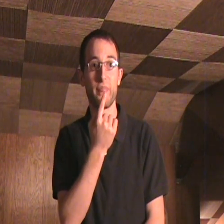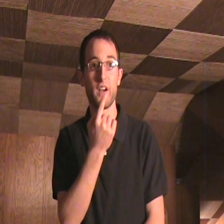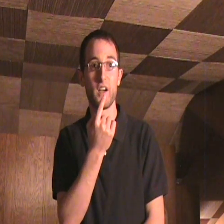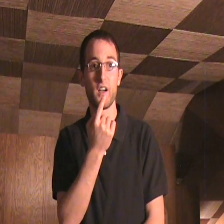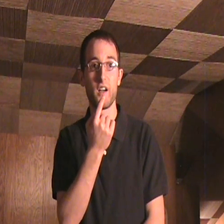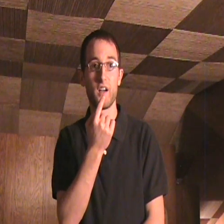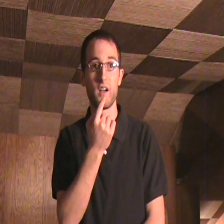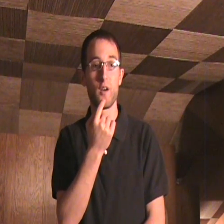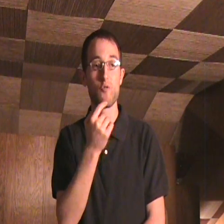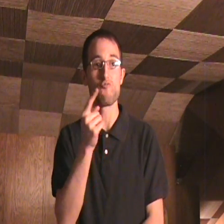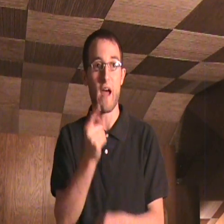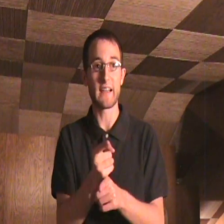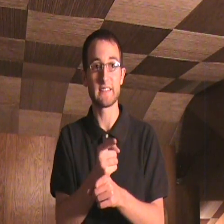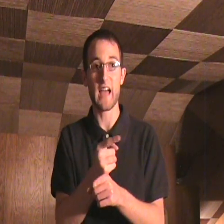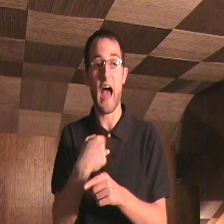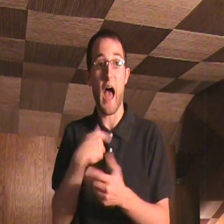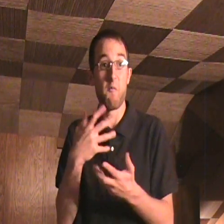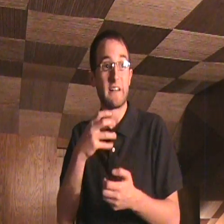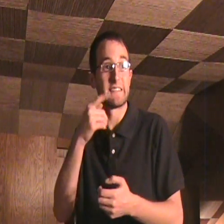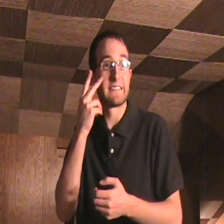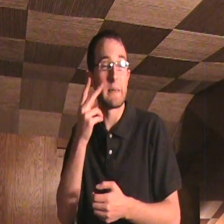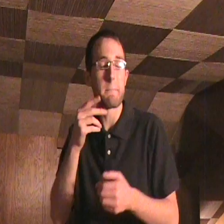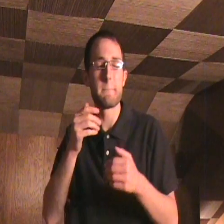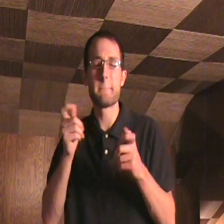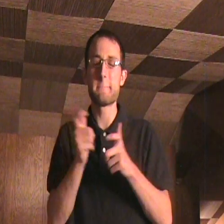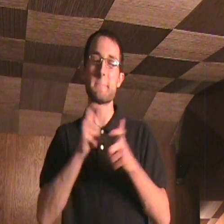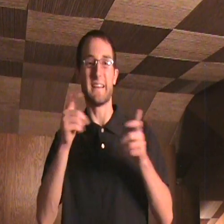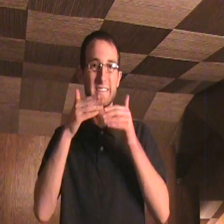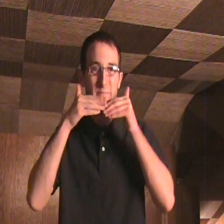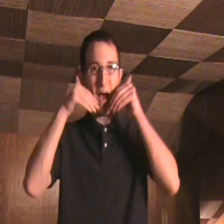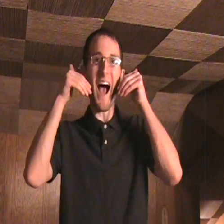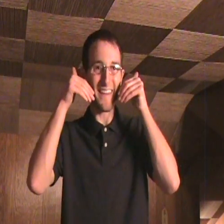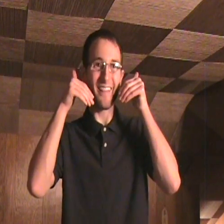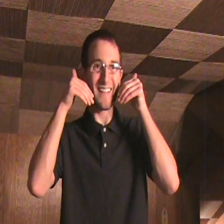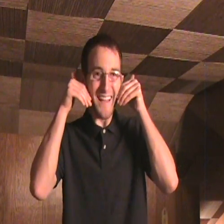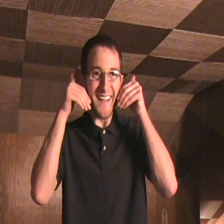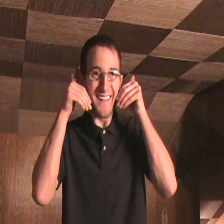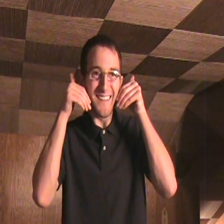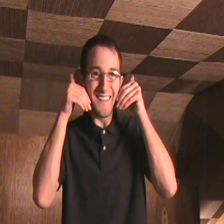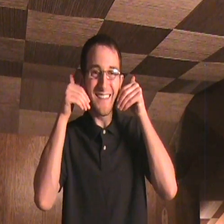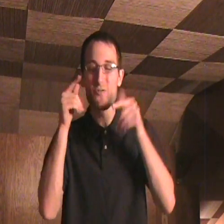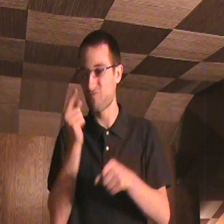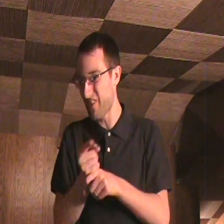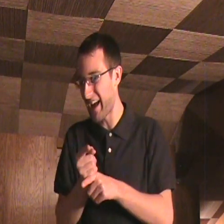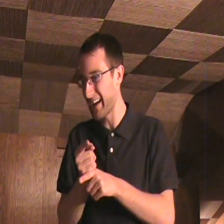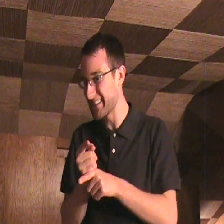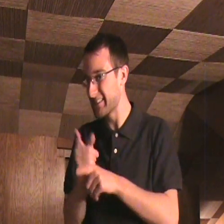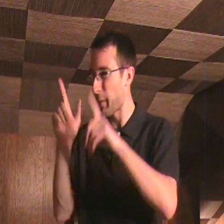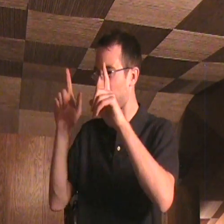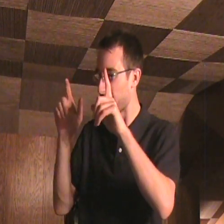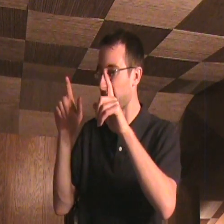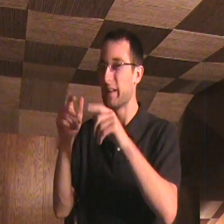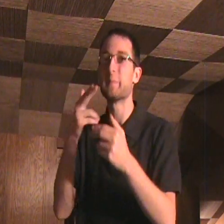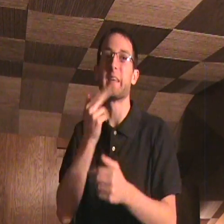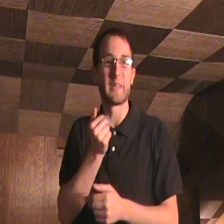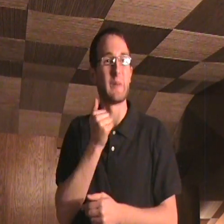I want to see a big smile. Excellent. Oh, this is going to be so cute. Okay, how do